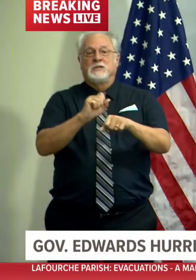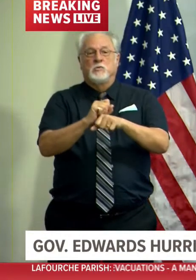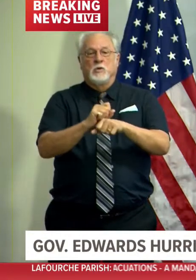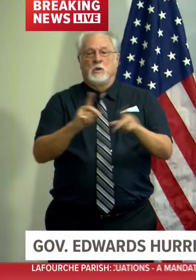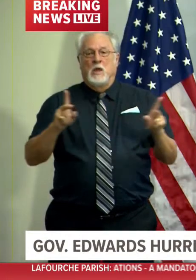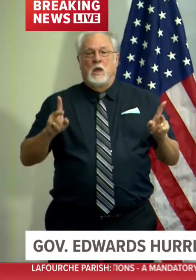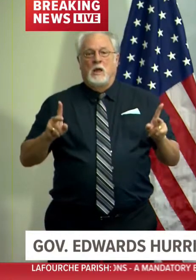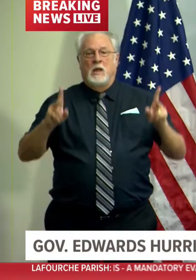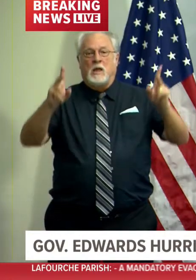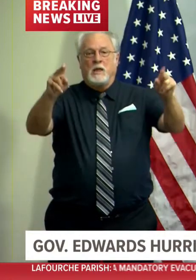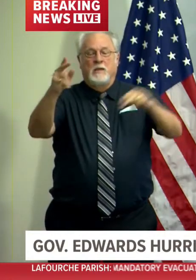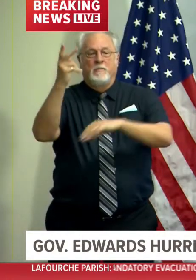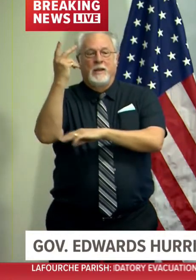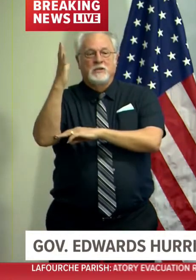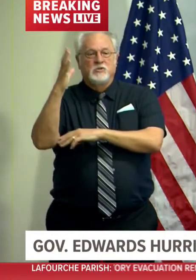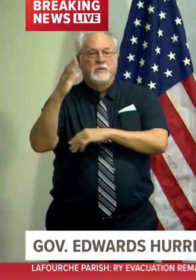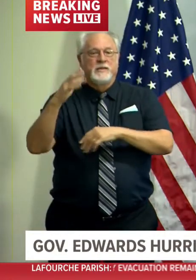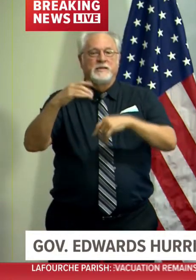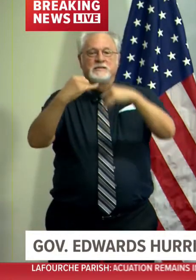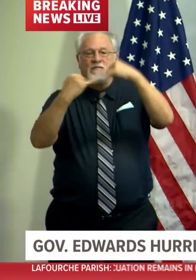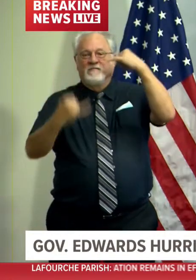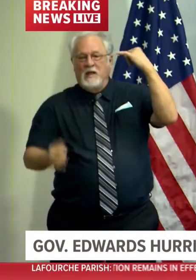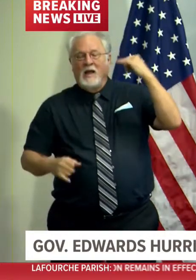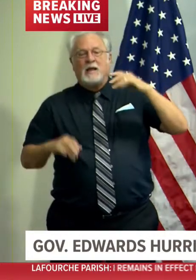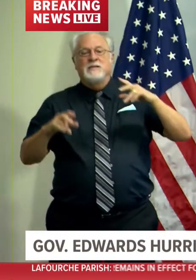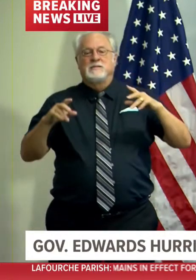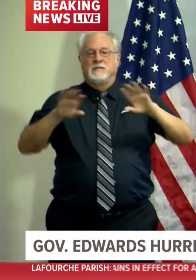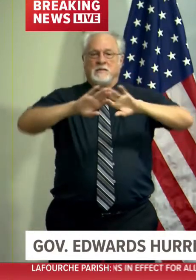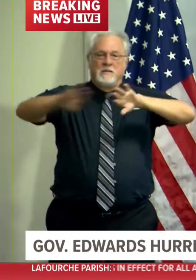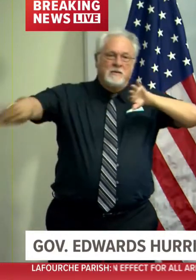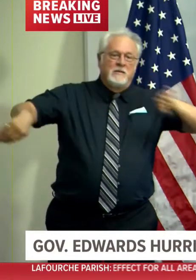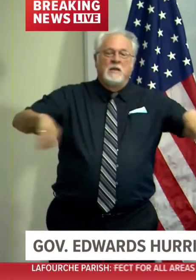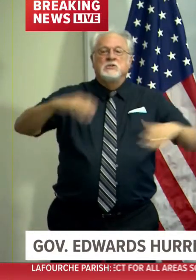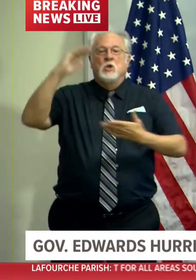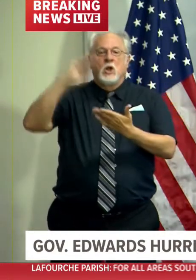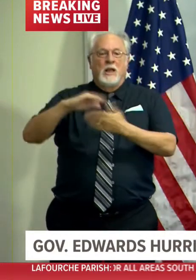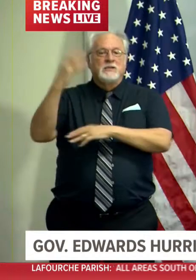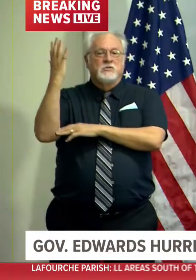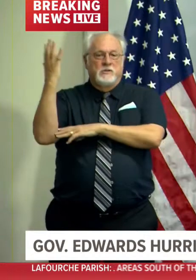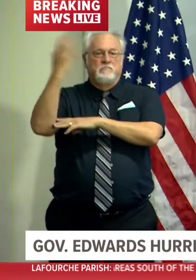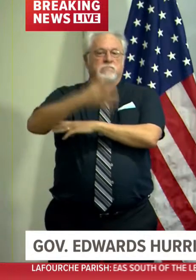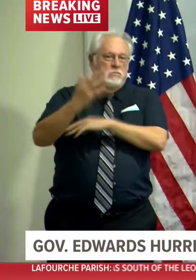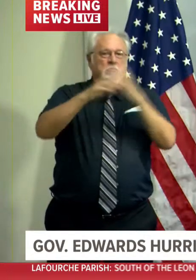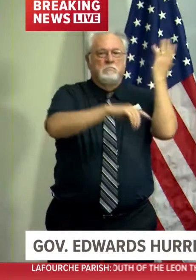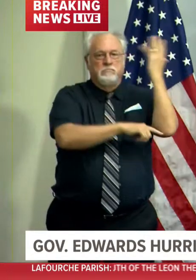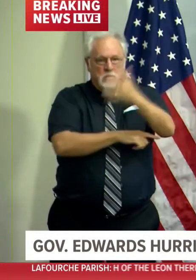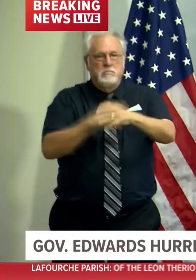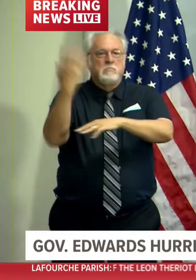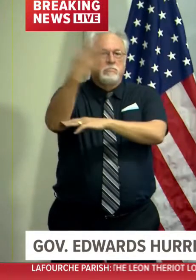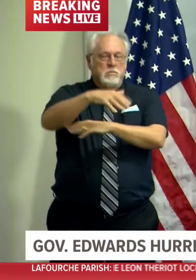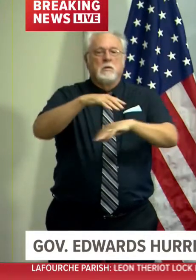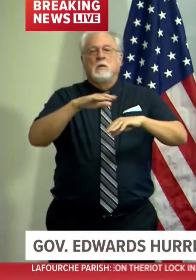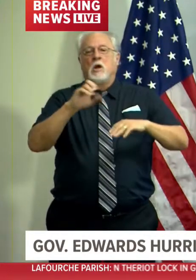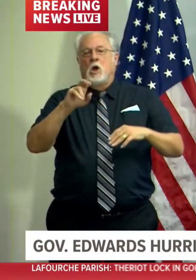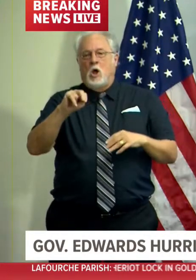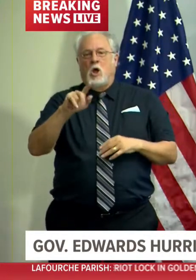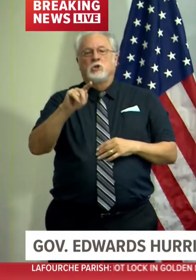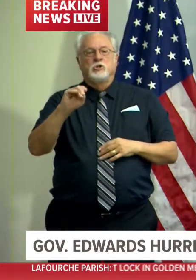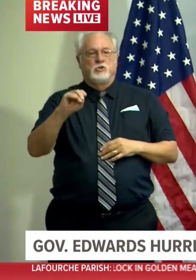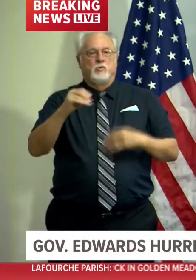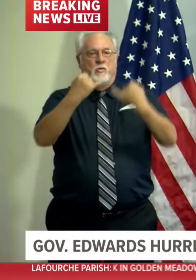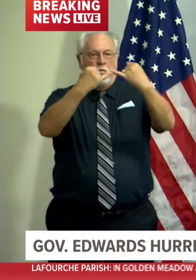back vegetation away from the lines so that there would be fewer trees that would actually fall onto